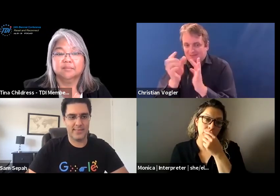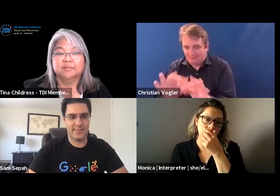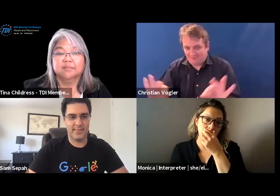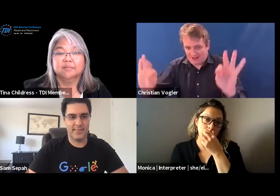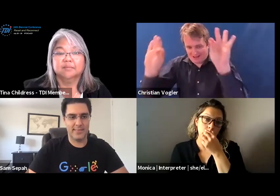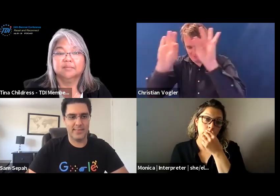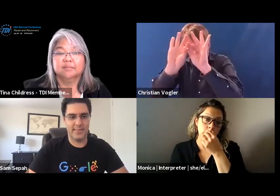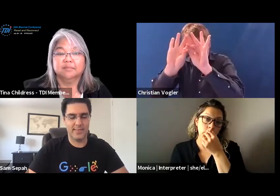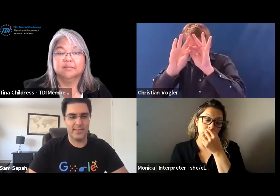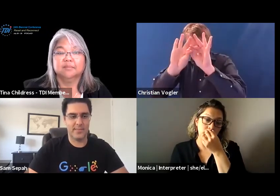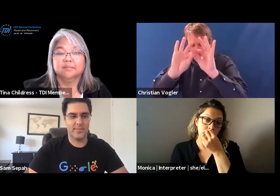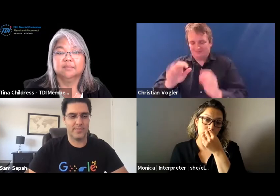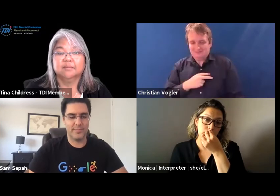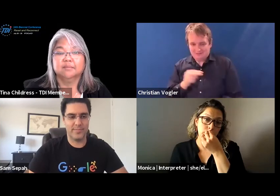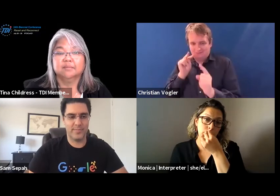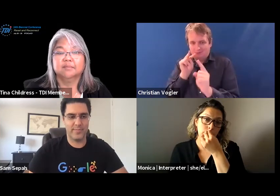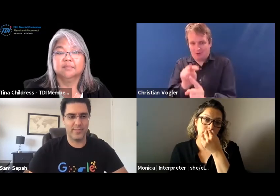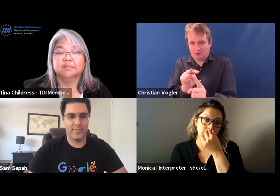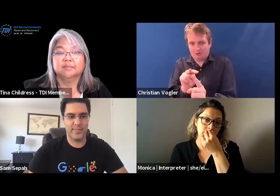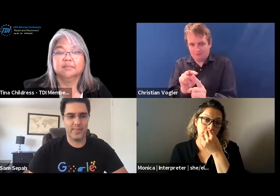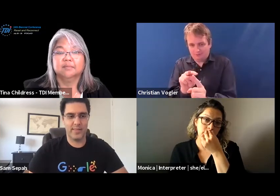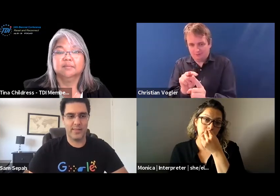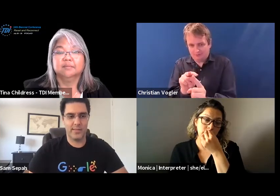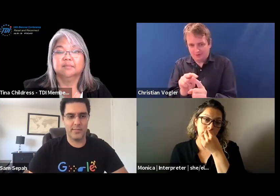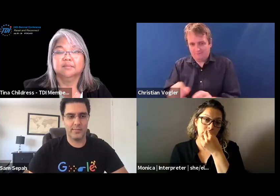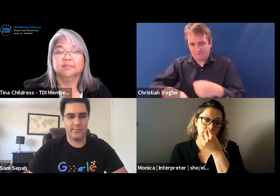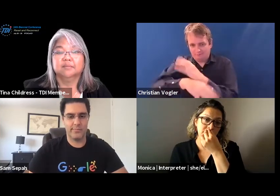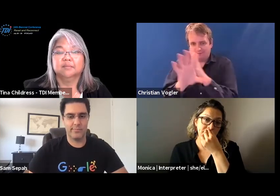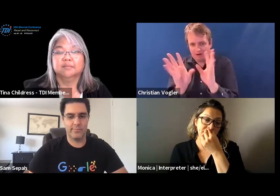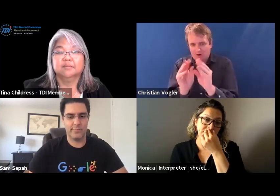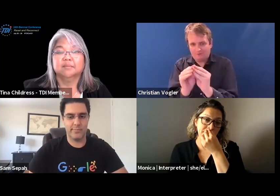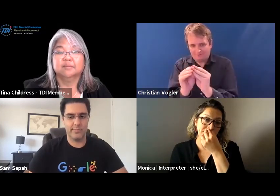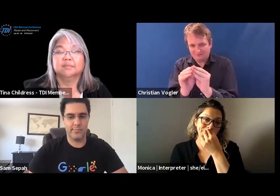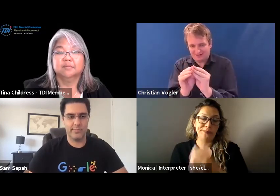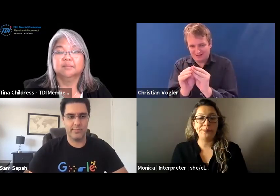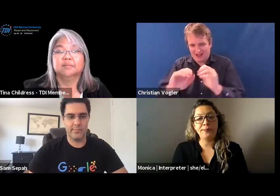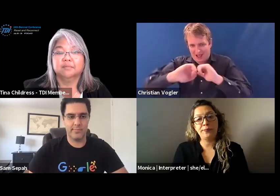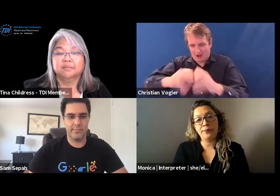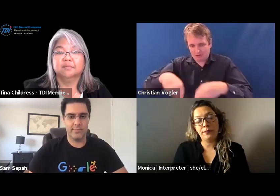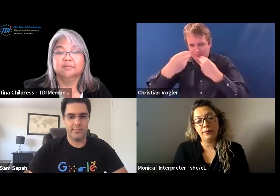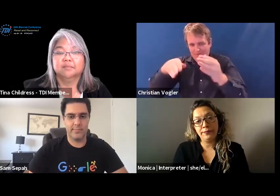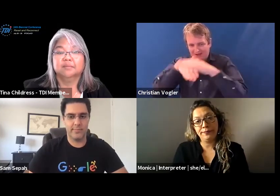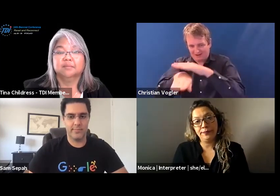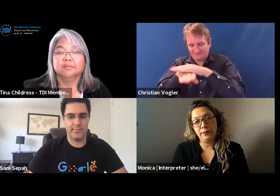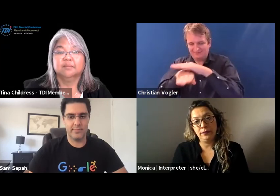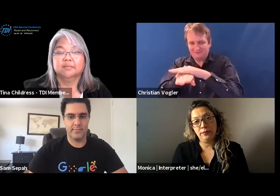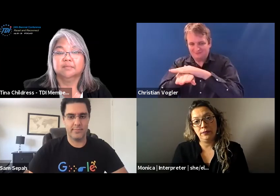And I really wanted to emphasize how important that is for that point of view of this video conferencing and how to